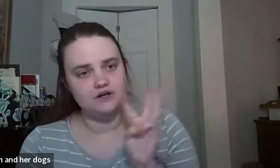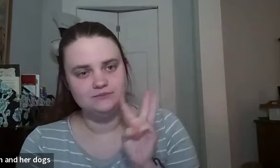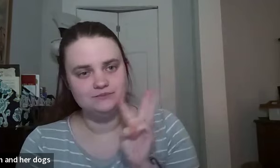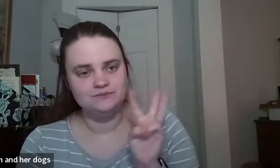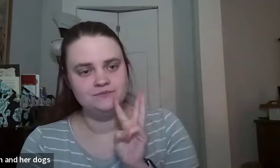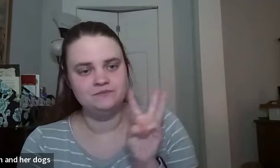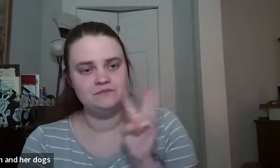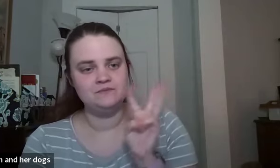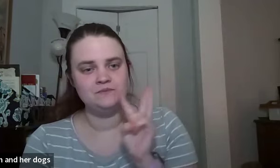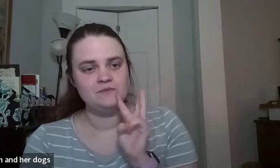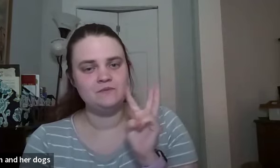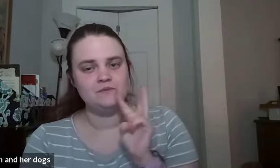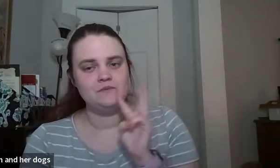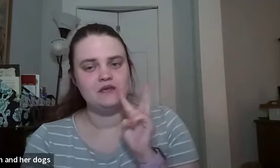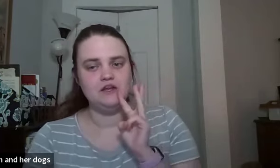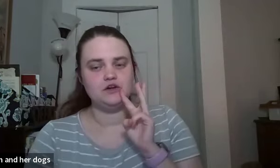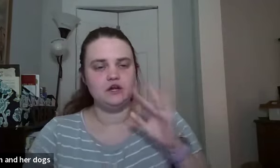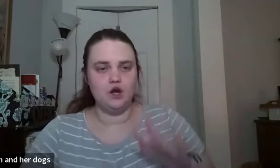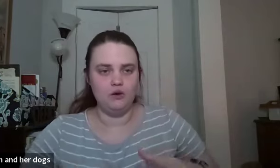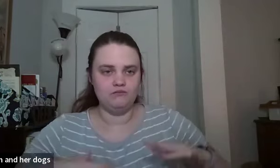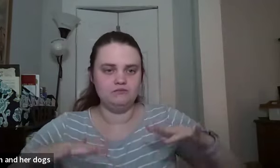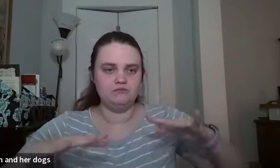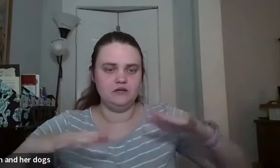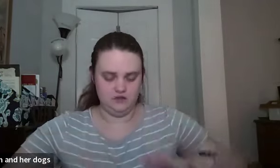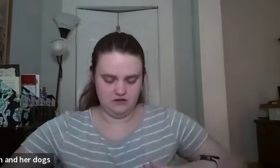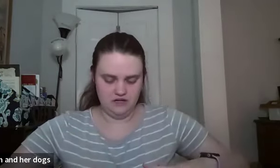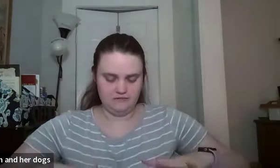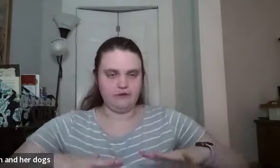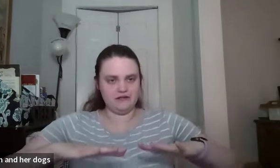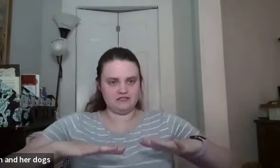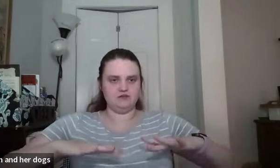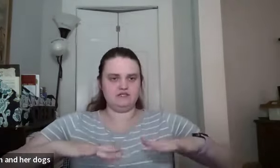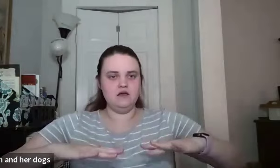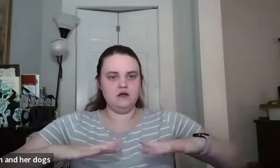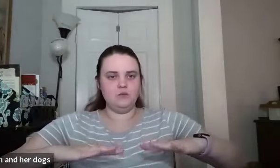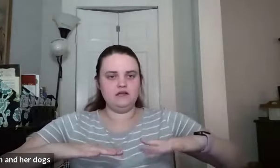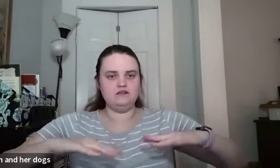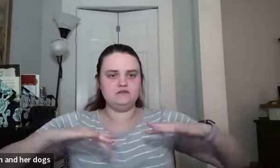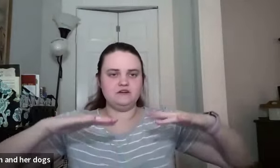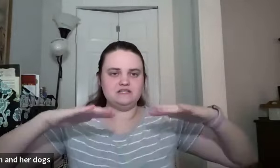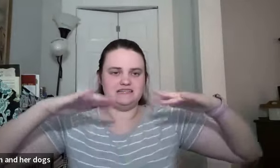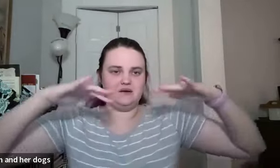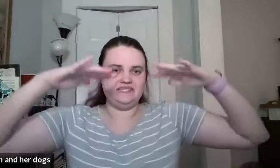water. And you're going to go, and you're going to kind of, well, I guess you couldn't see, wiggling your fingers as it comes